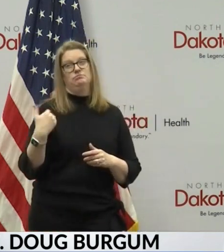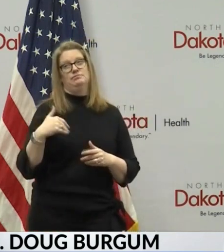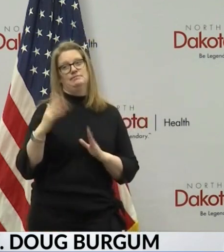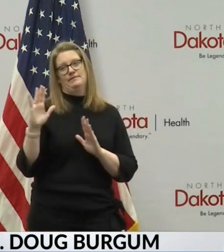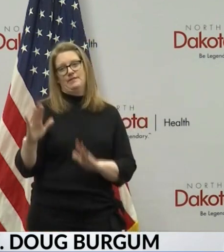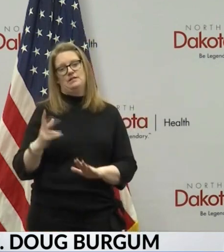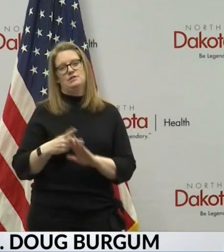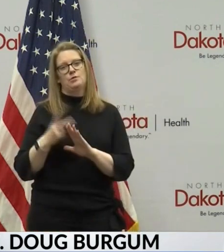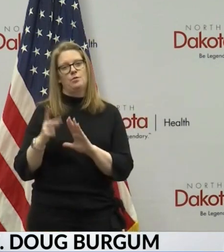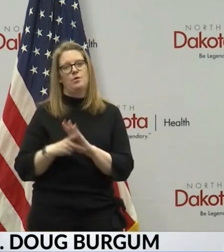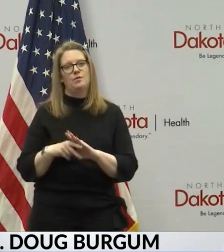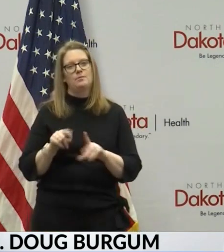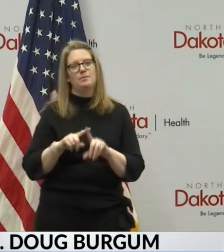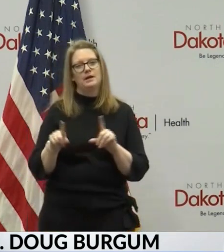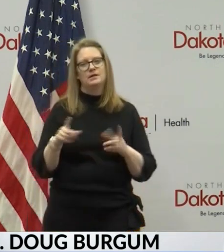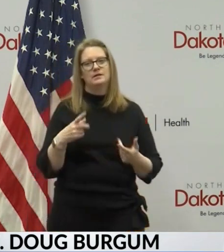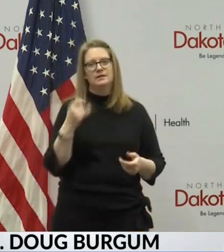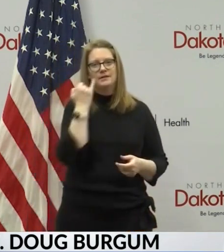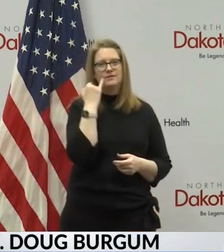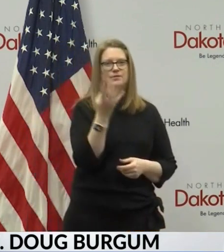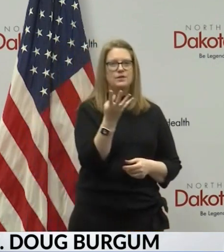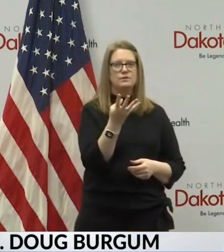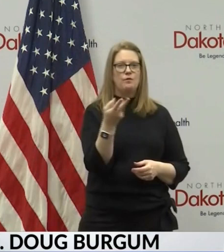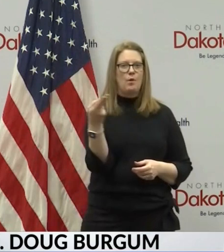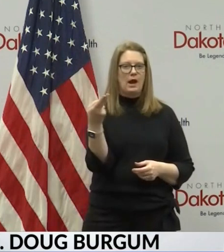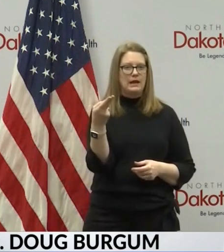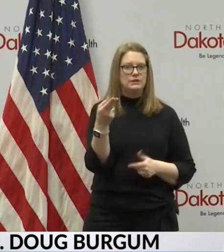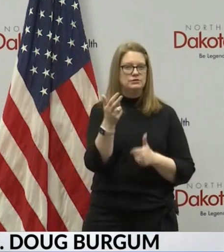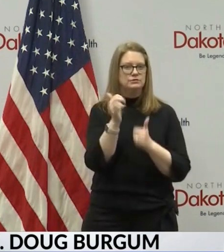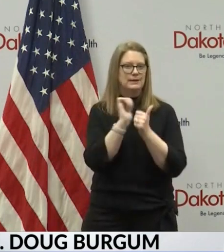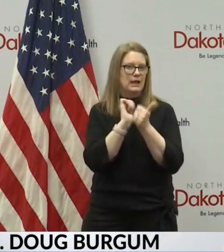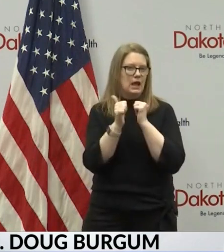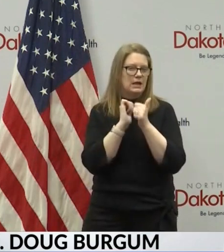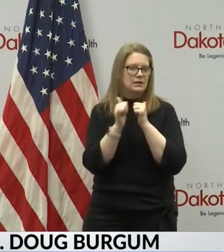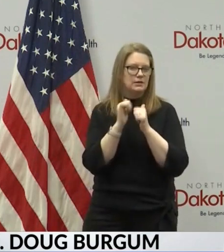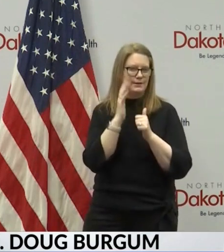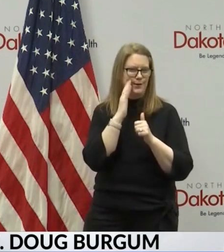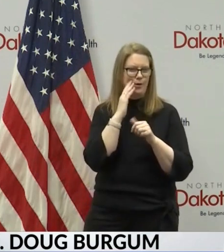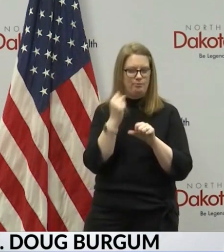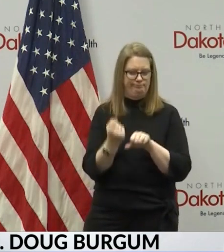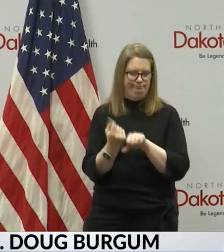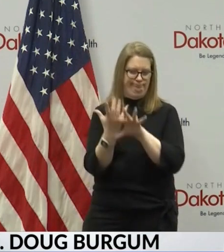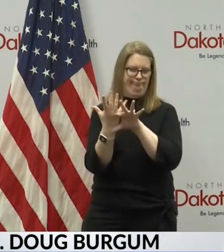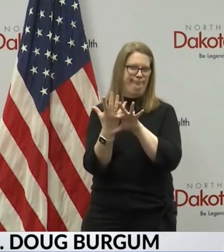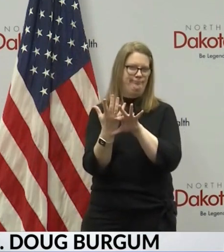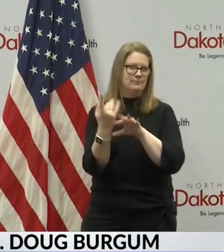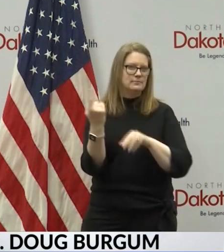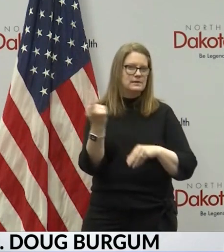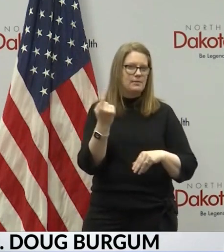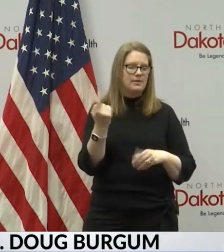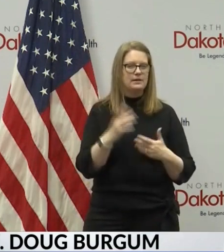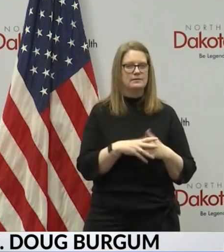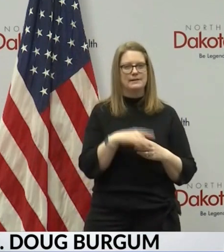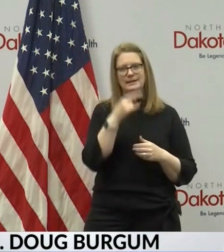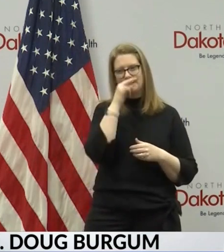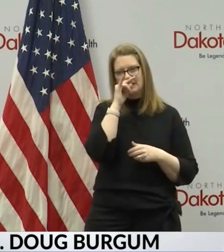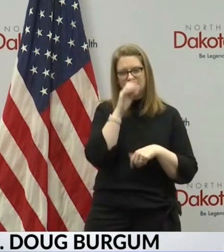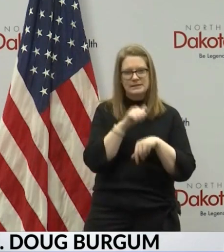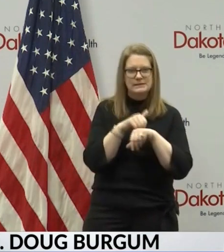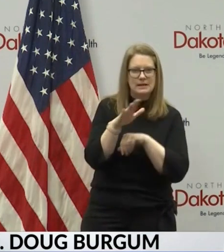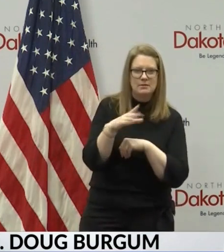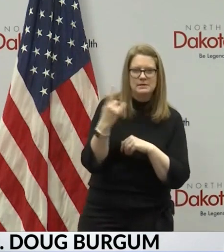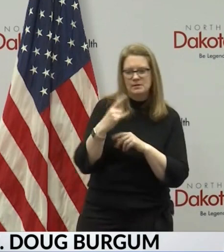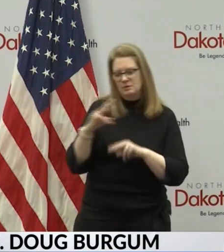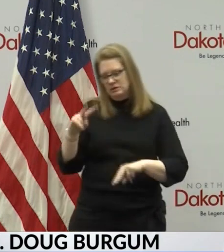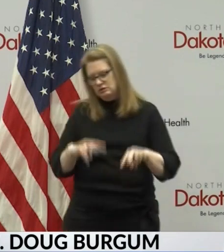there's a way to hold 4-H contests, do it virtually, and kids submit their stuff and someone